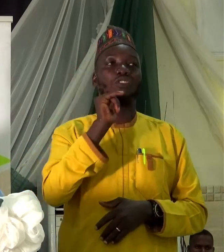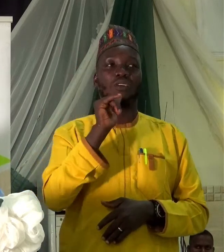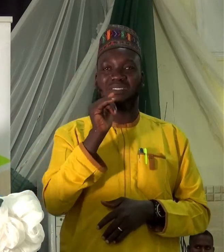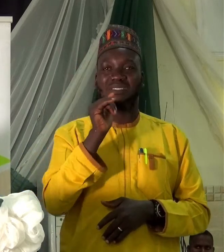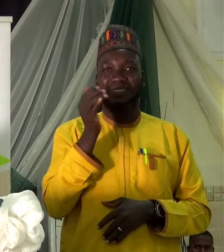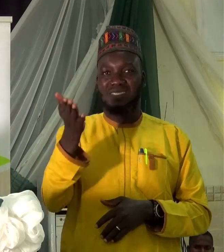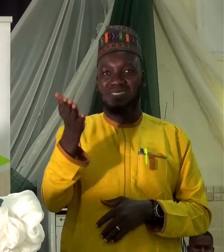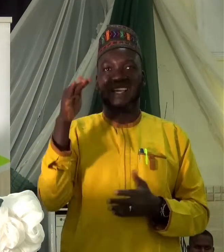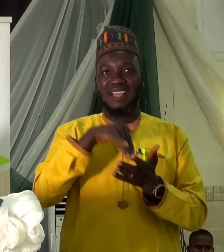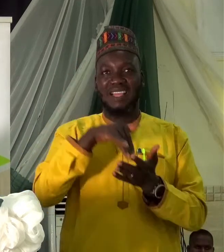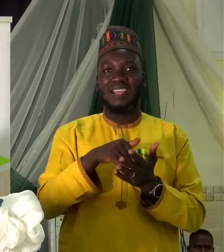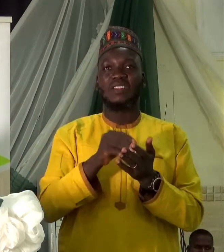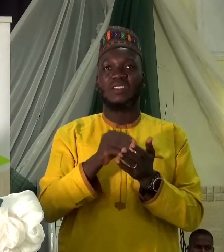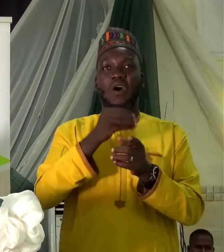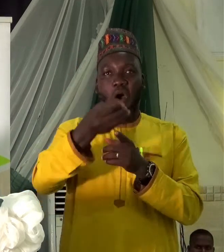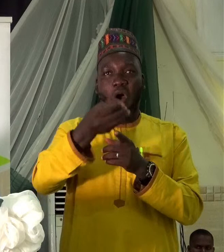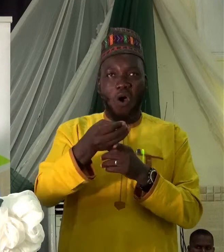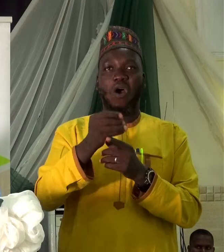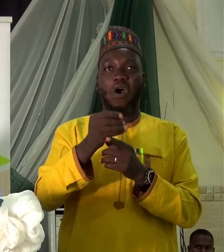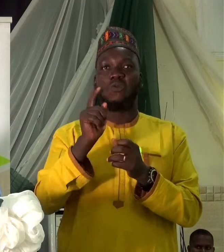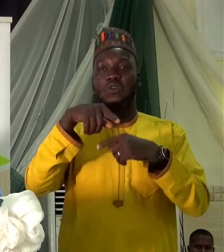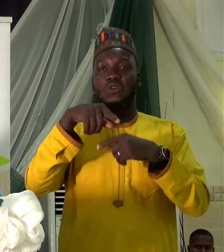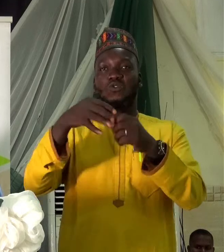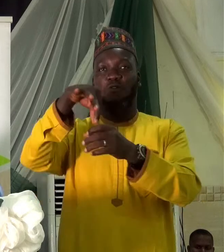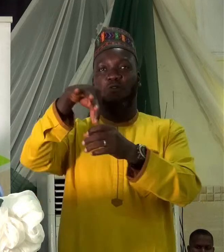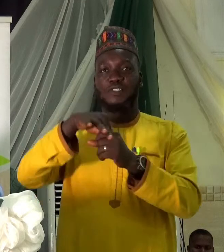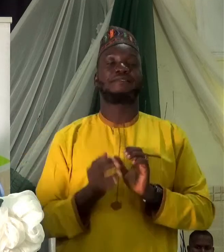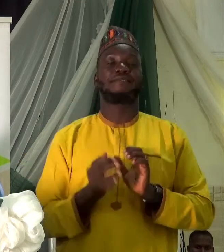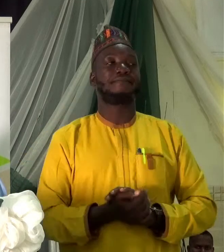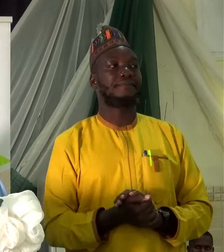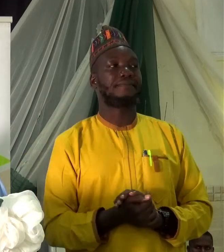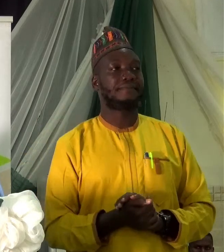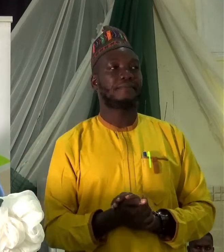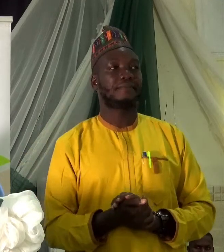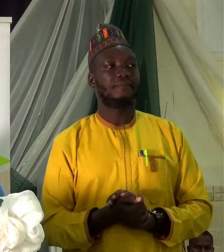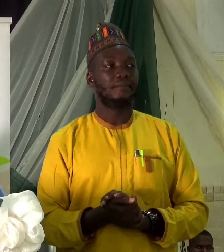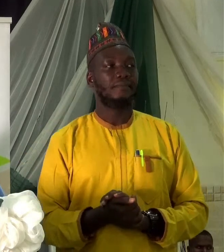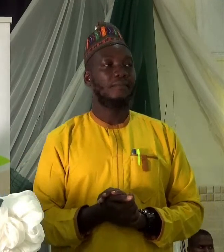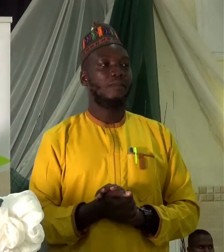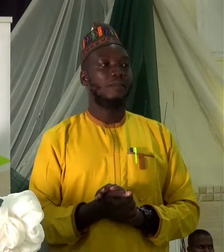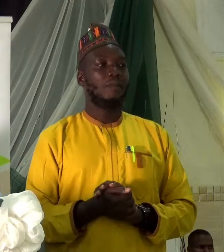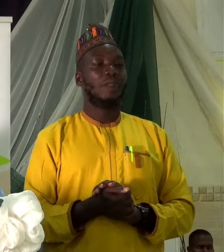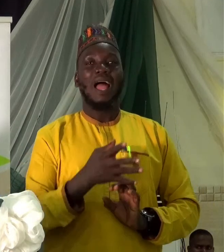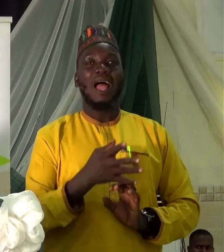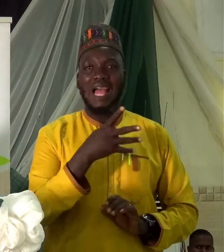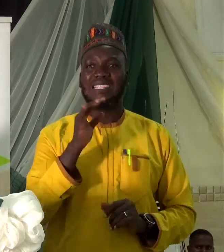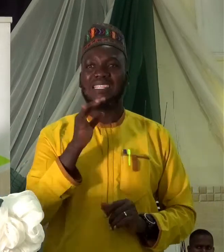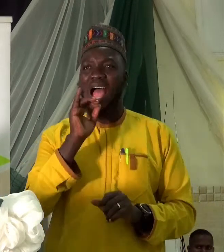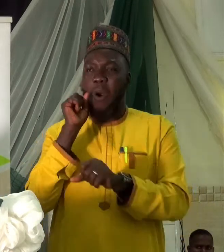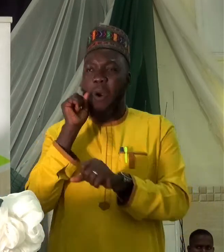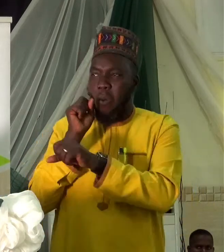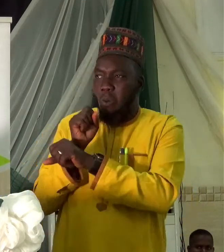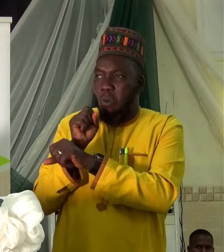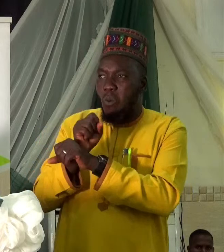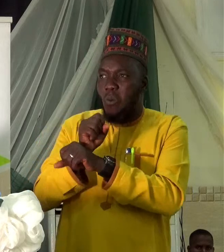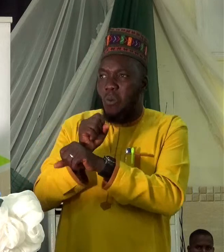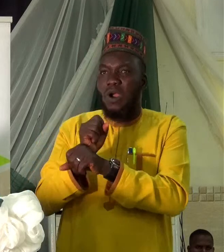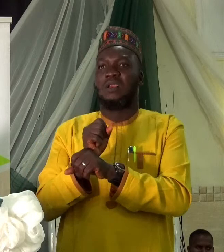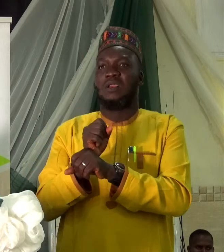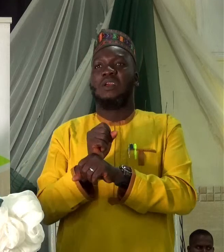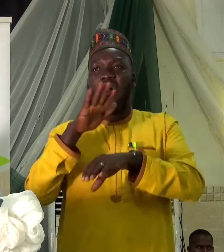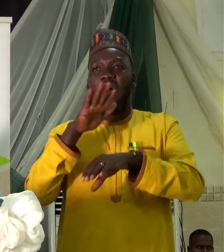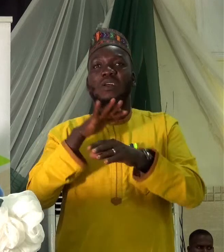pa dìbò tí wọ́n sì ń fi taratara sọ